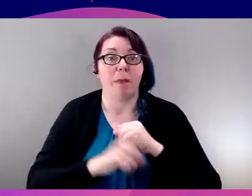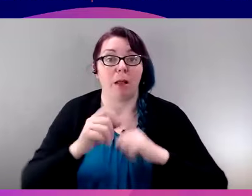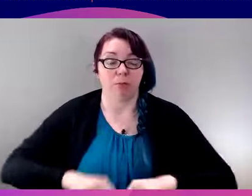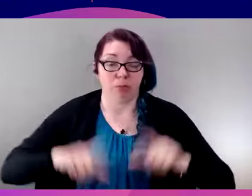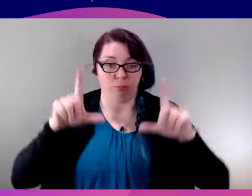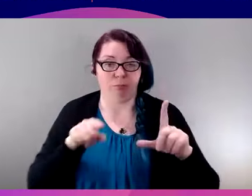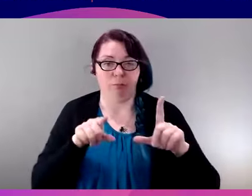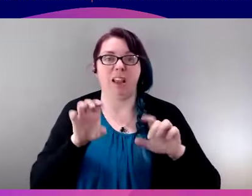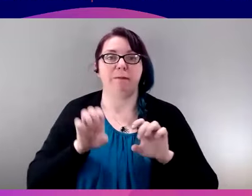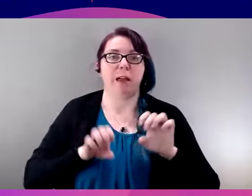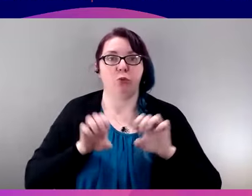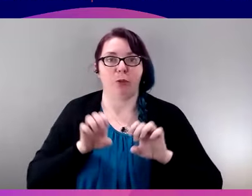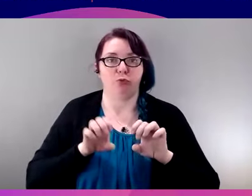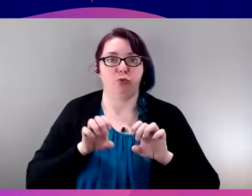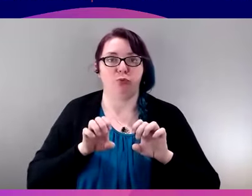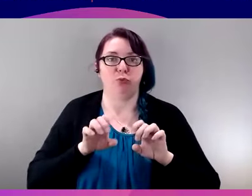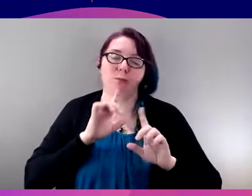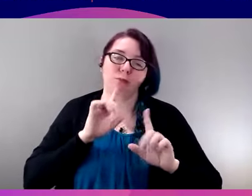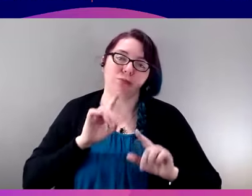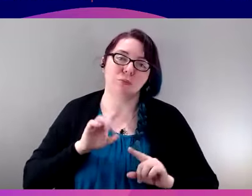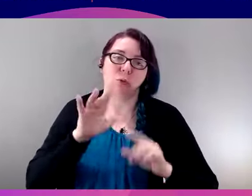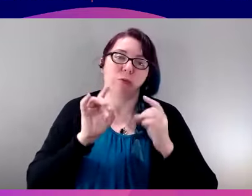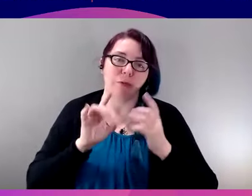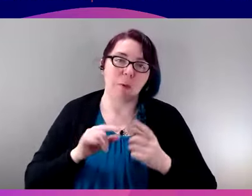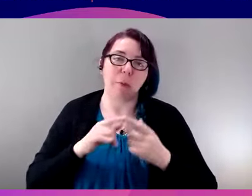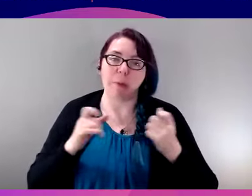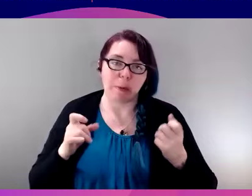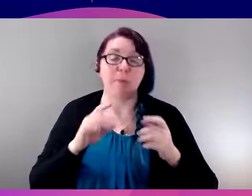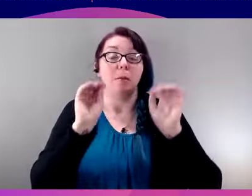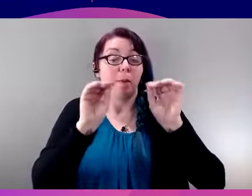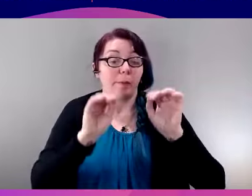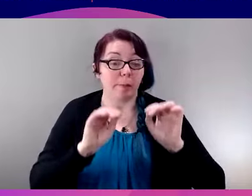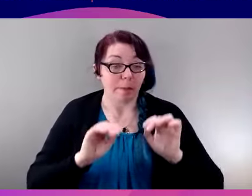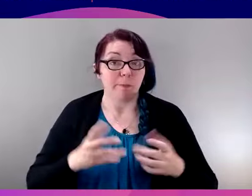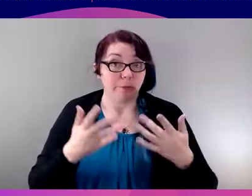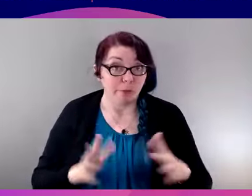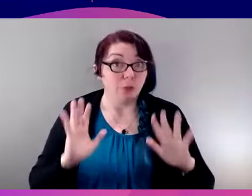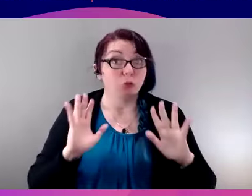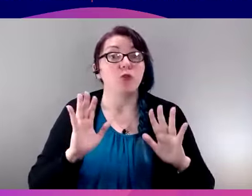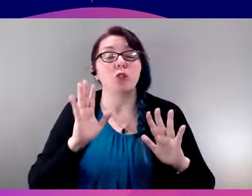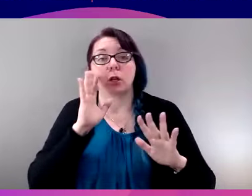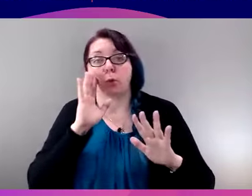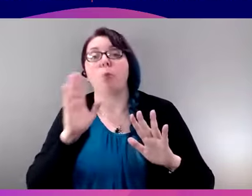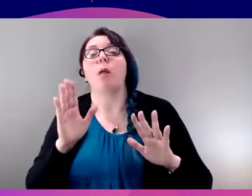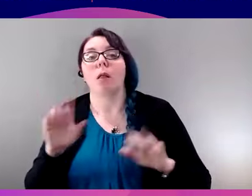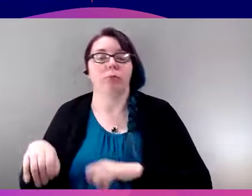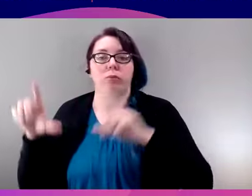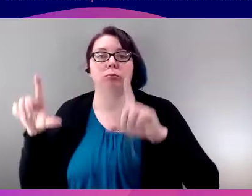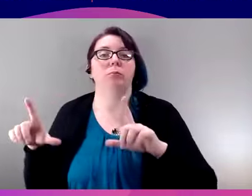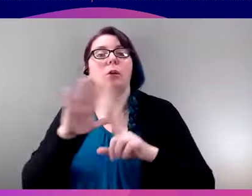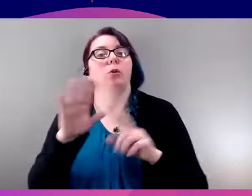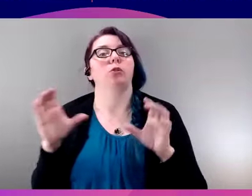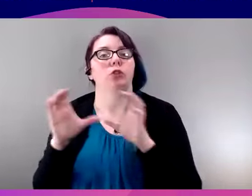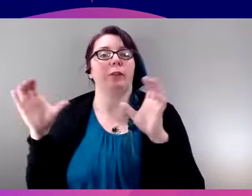evaluation, you'll be redirected to receive your certificate of participation. And like Claire mentioned, if you have the time, use the rest